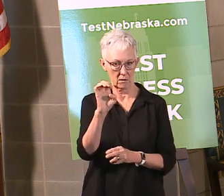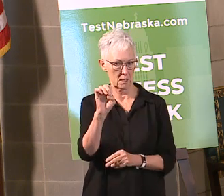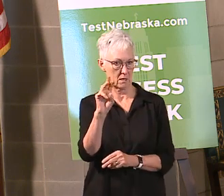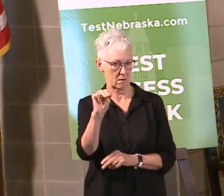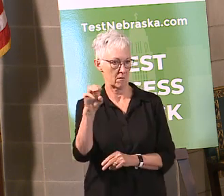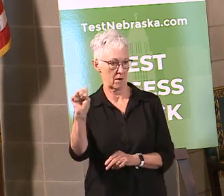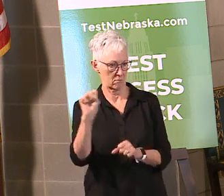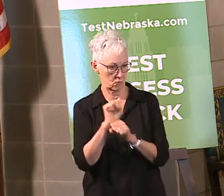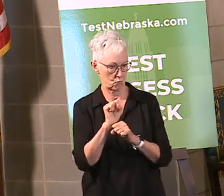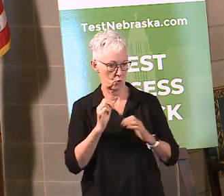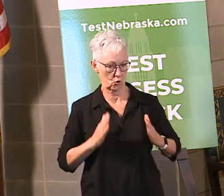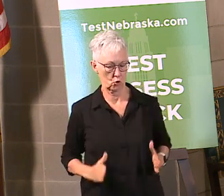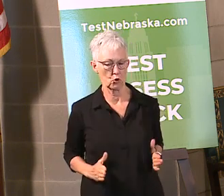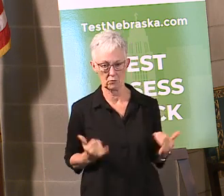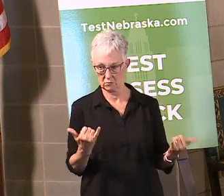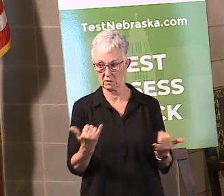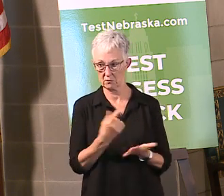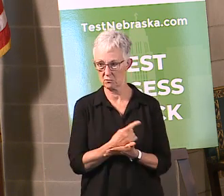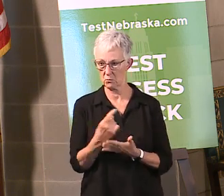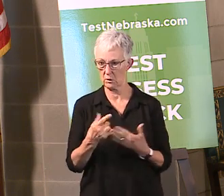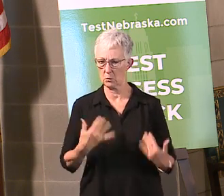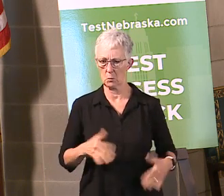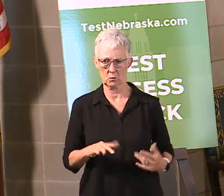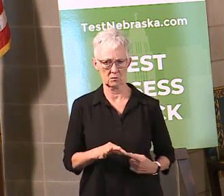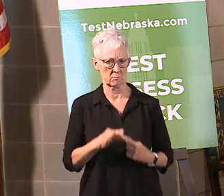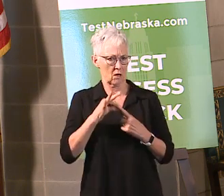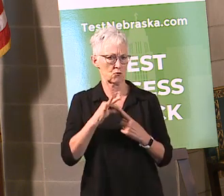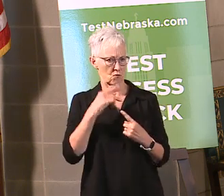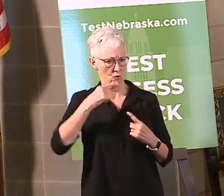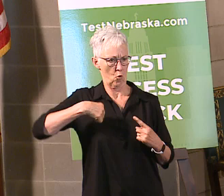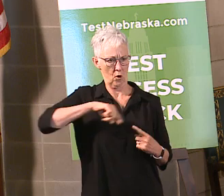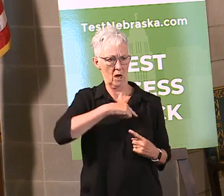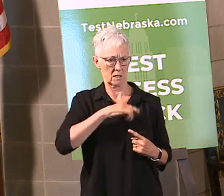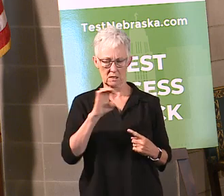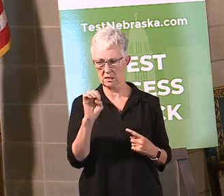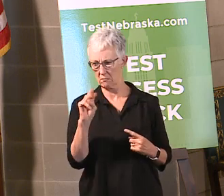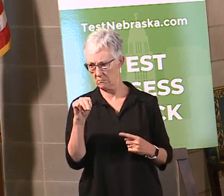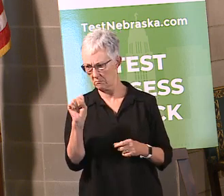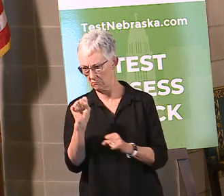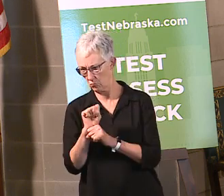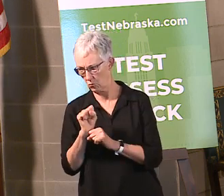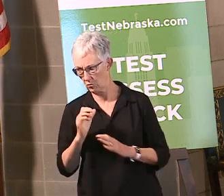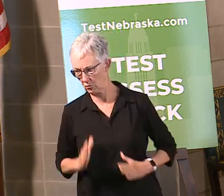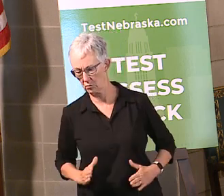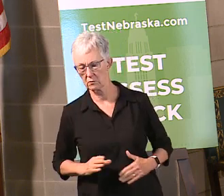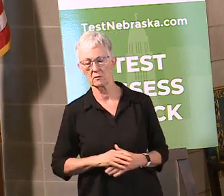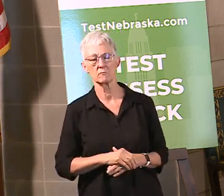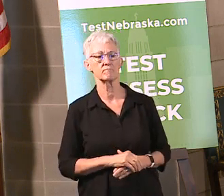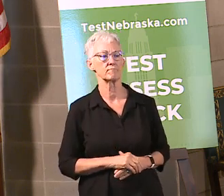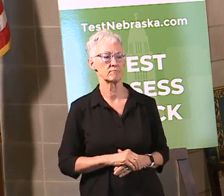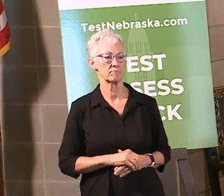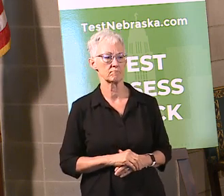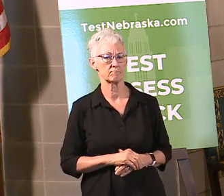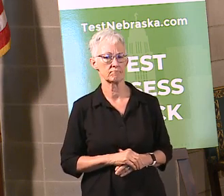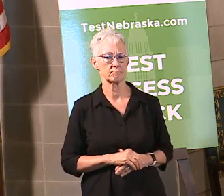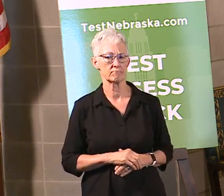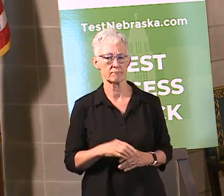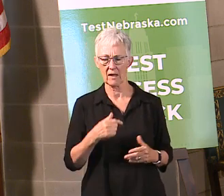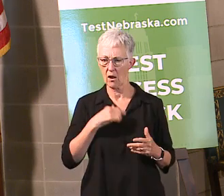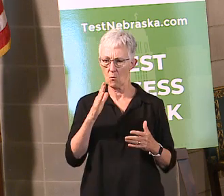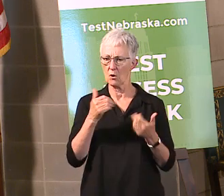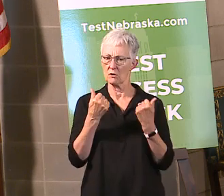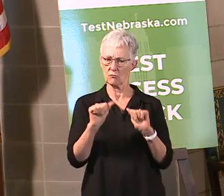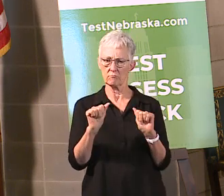throughout the state of Nebraska. If you will bear with me for a moment or two, I'll try and describe to you what actually happens